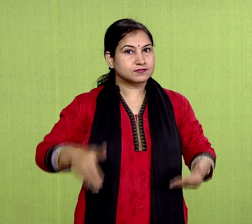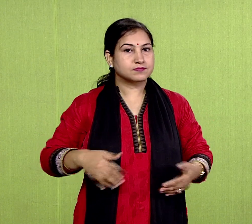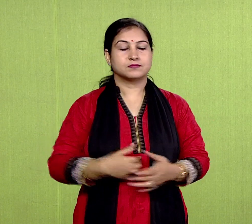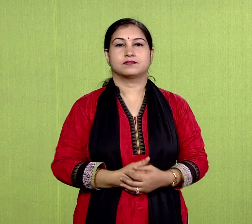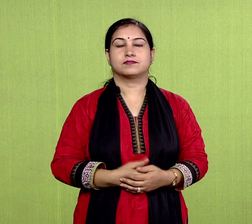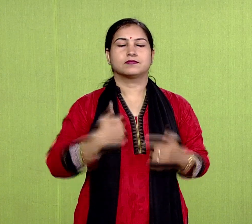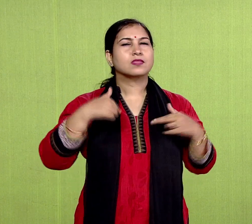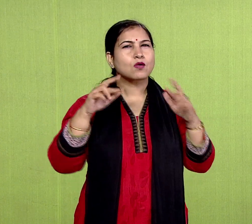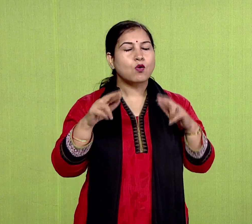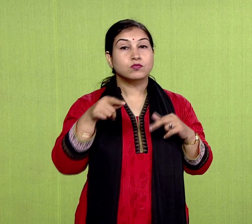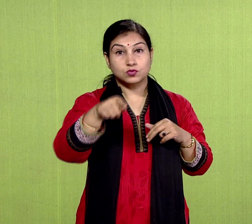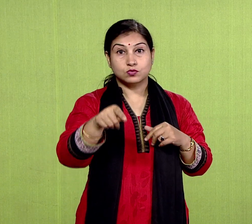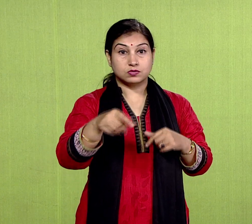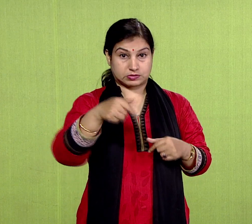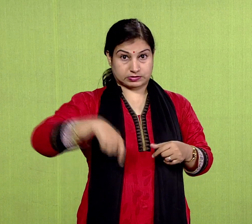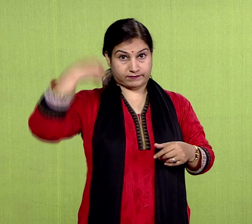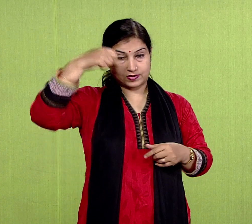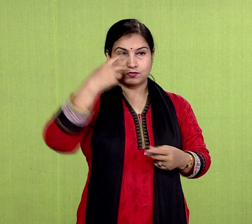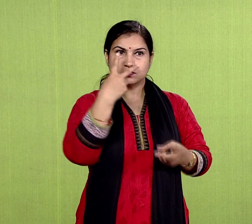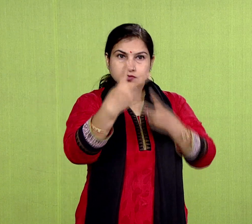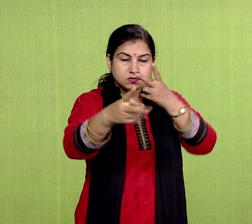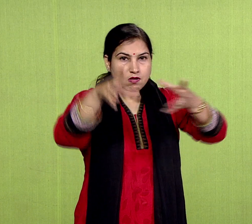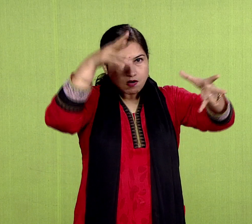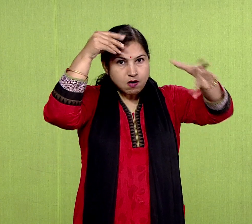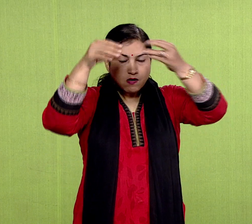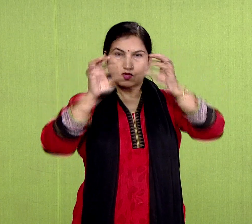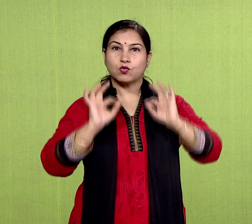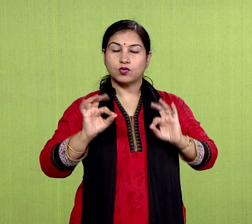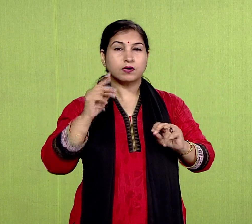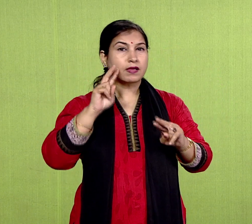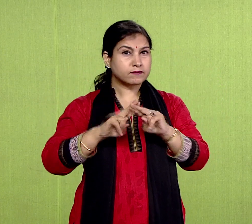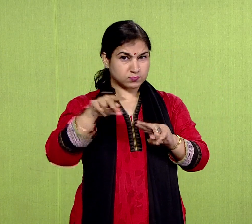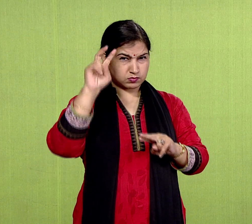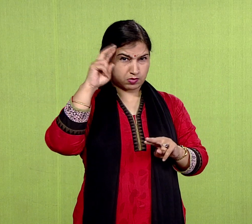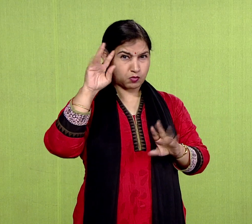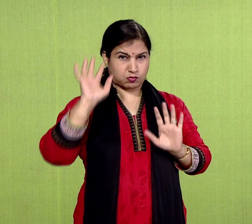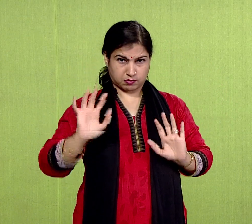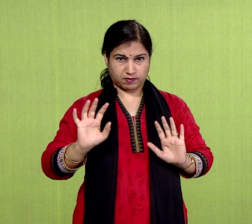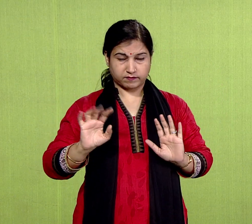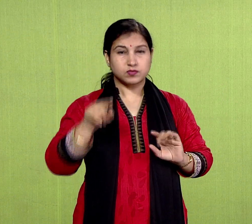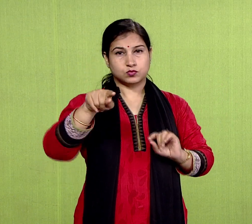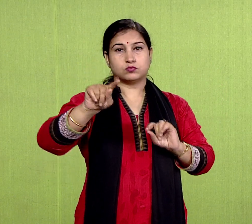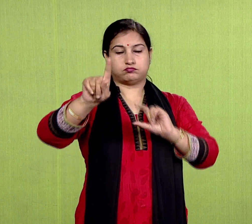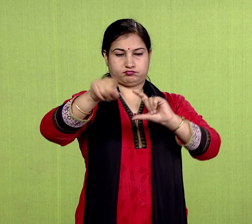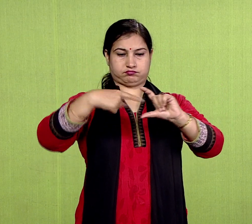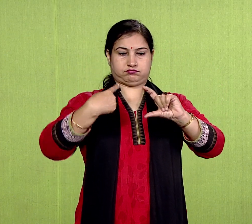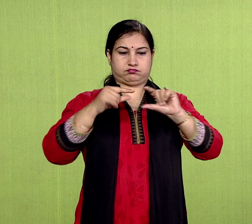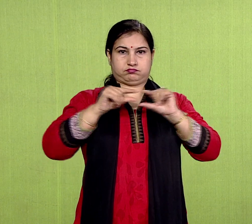I hope you liked this video. If you have any queries, you may send your queries